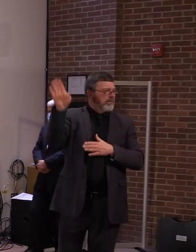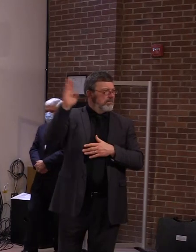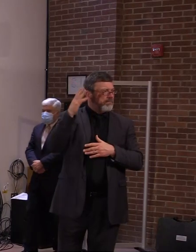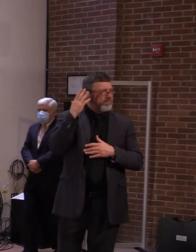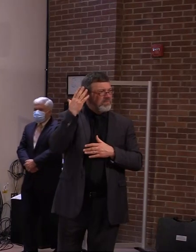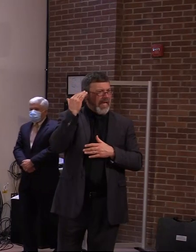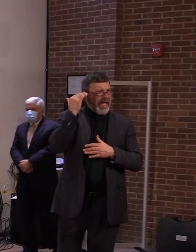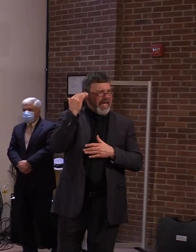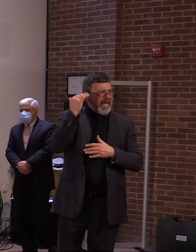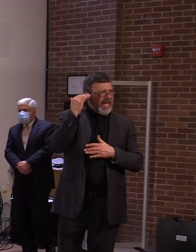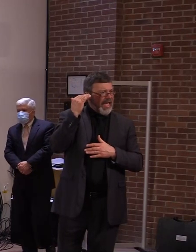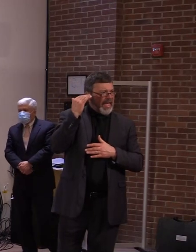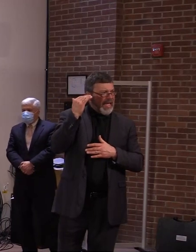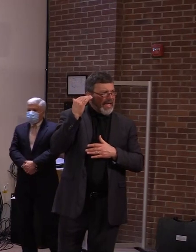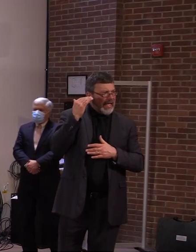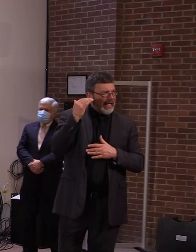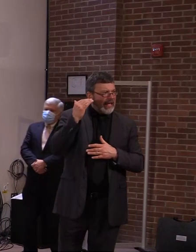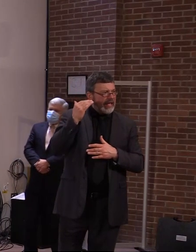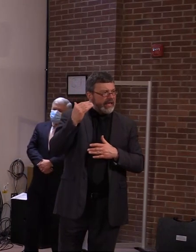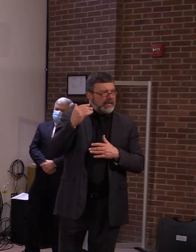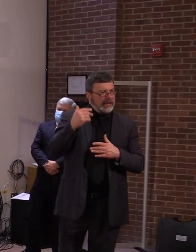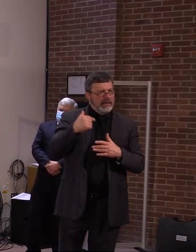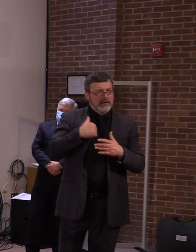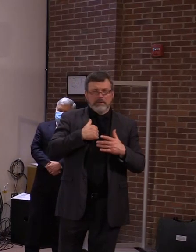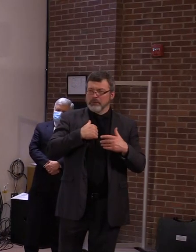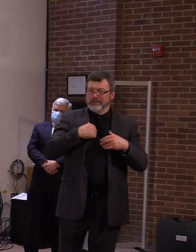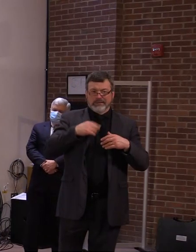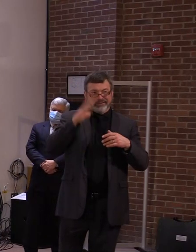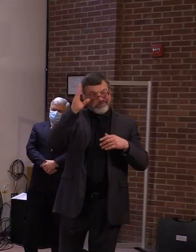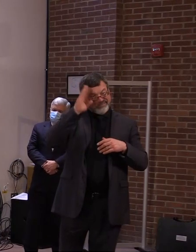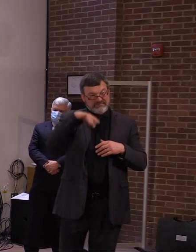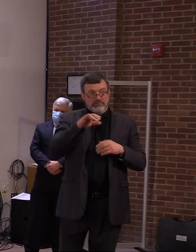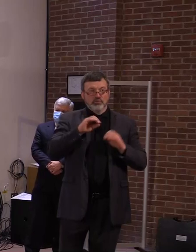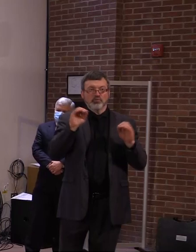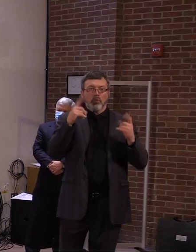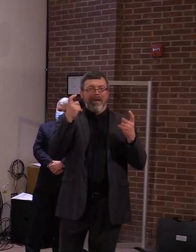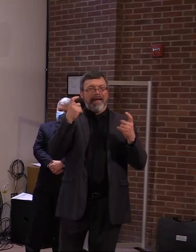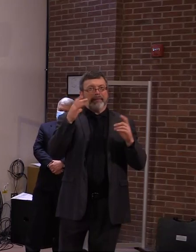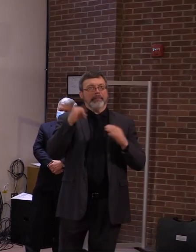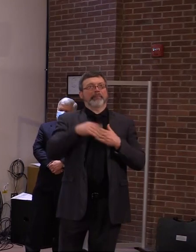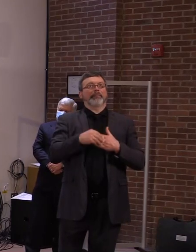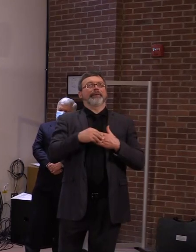category where nobody wants to lead, and whether that correlates with our vaccination rate.